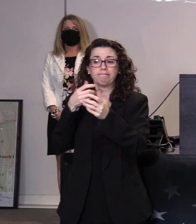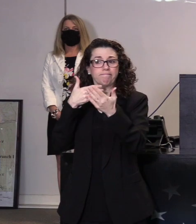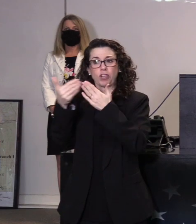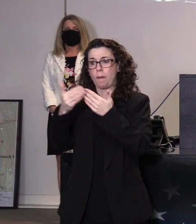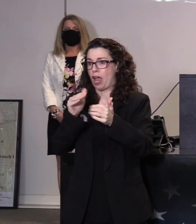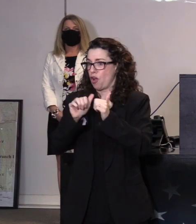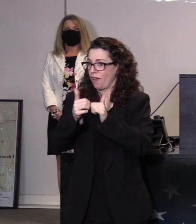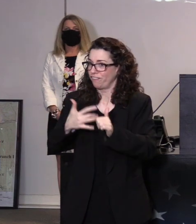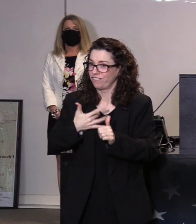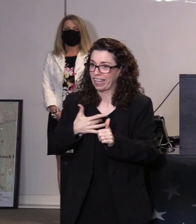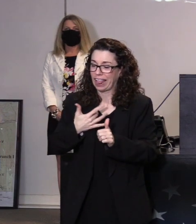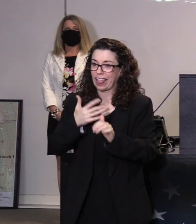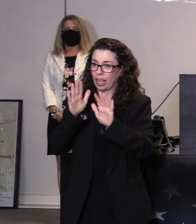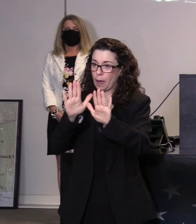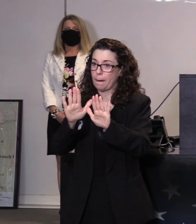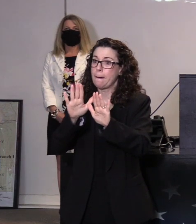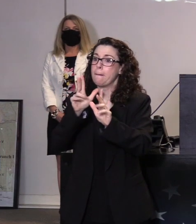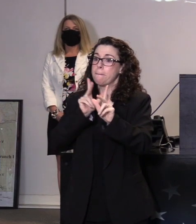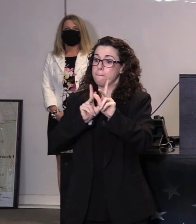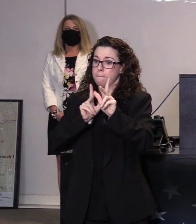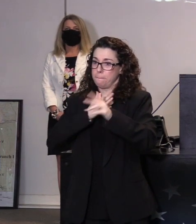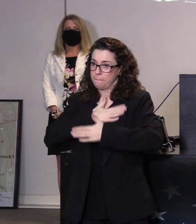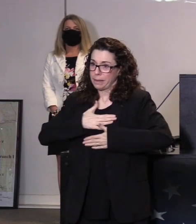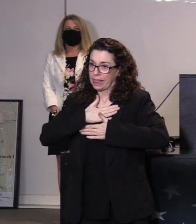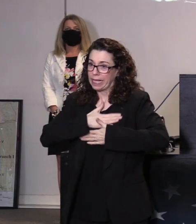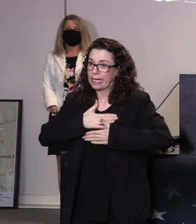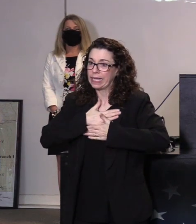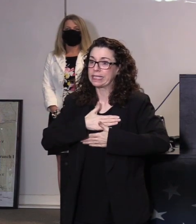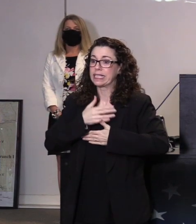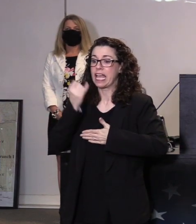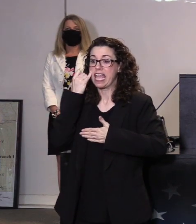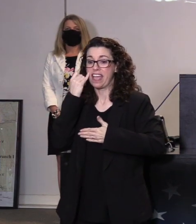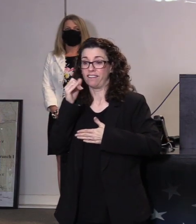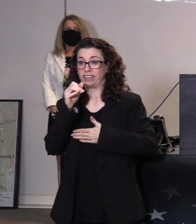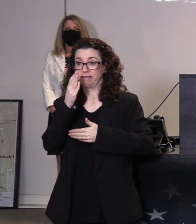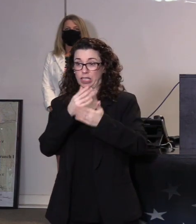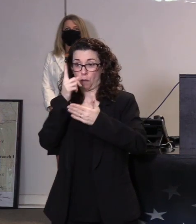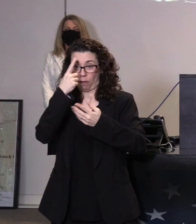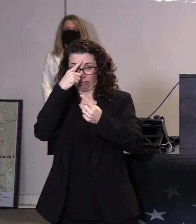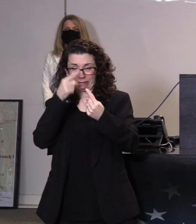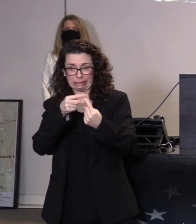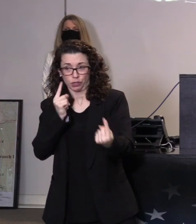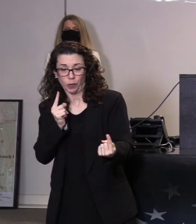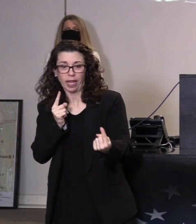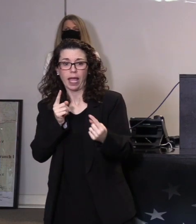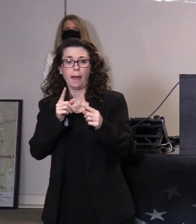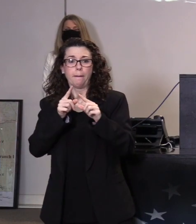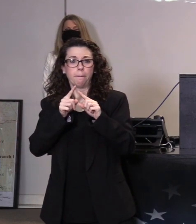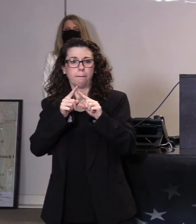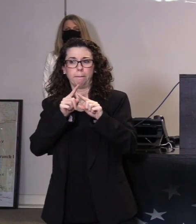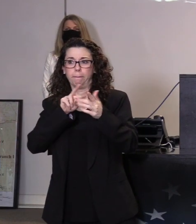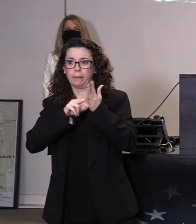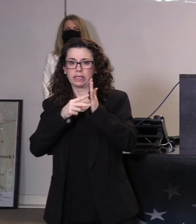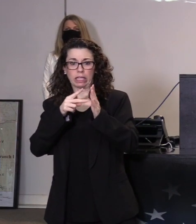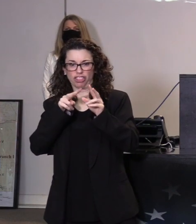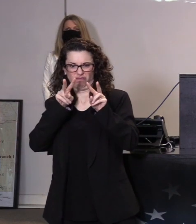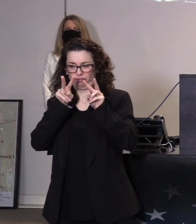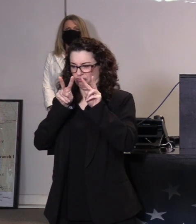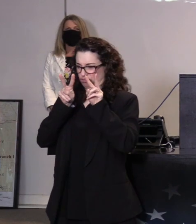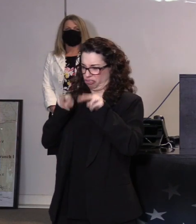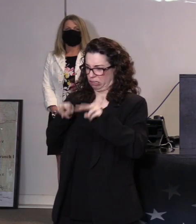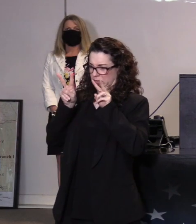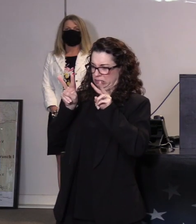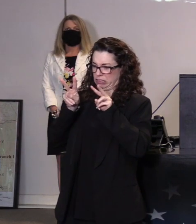please rid ourselves of judgment of those who feel differently. We respect the compassion, wisdom, understanding,